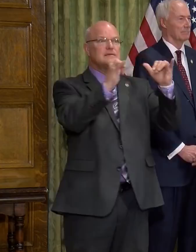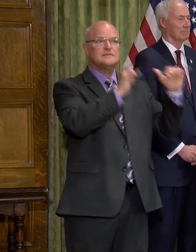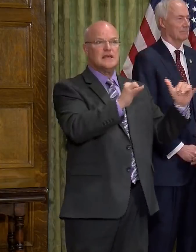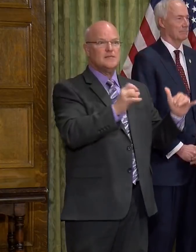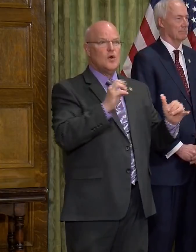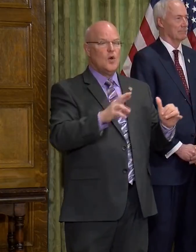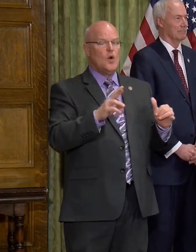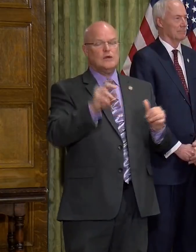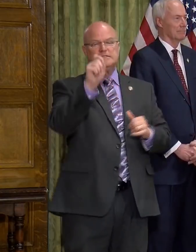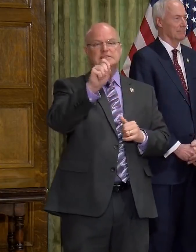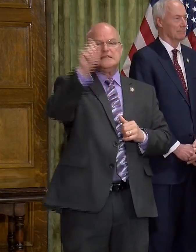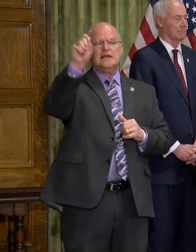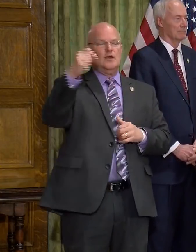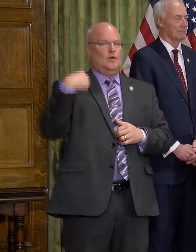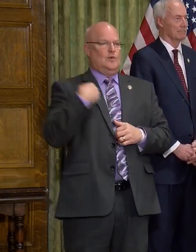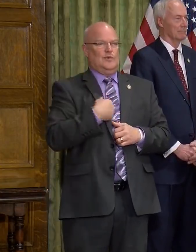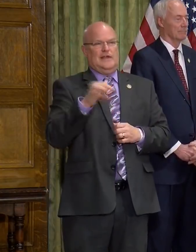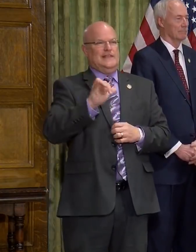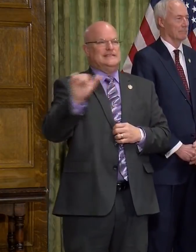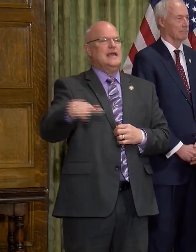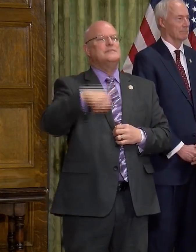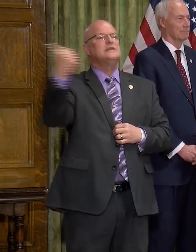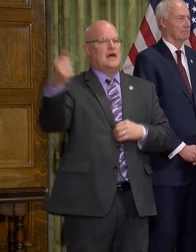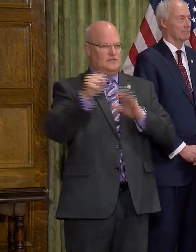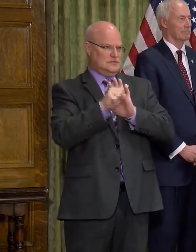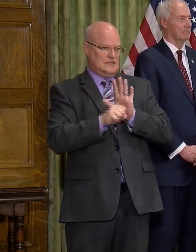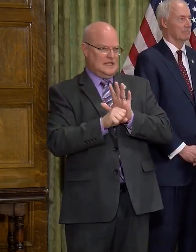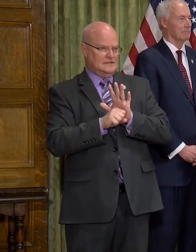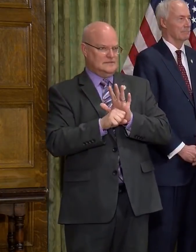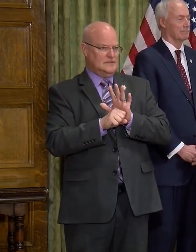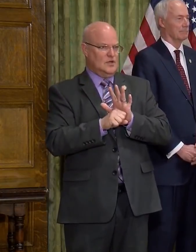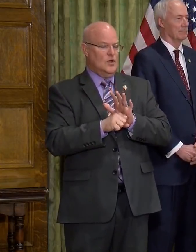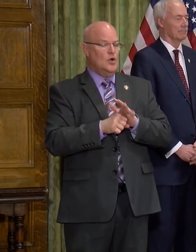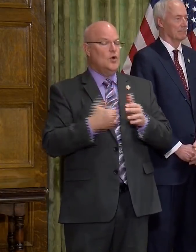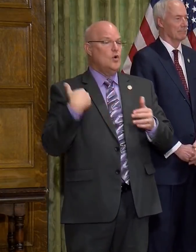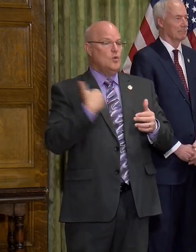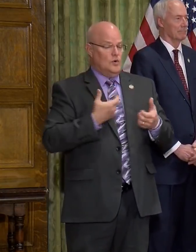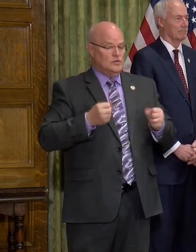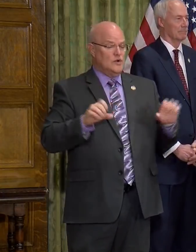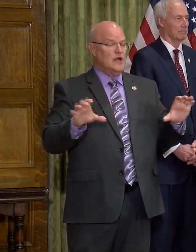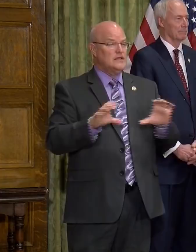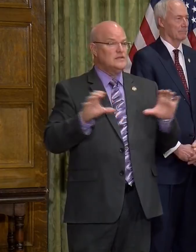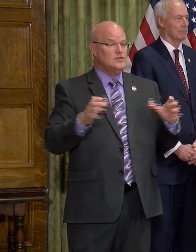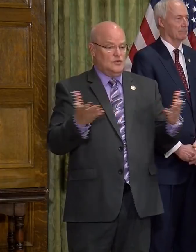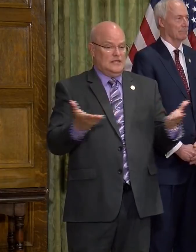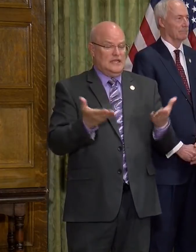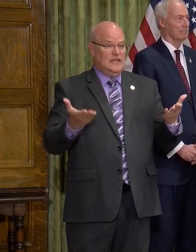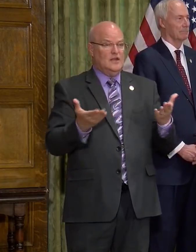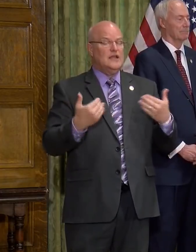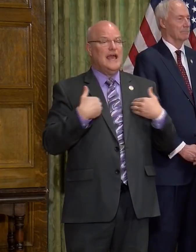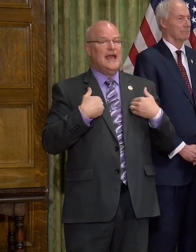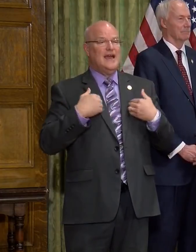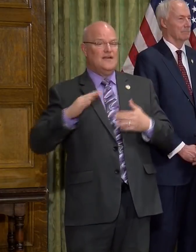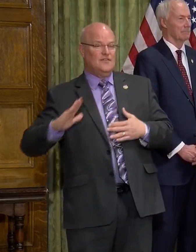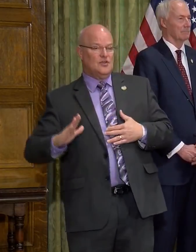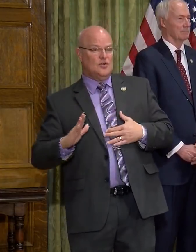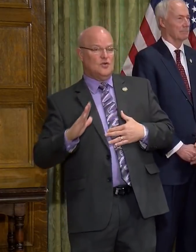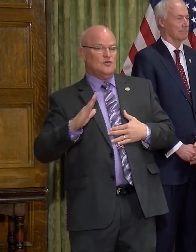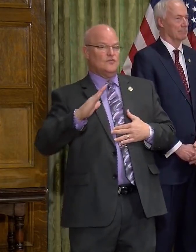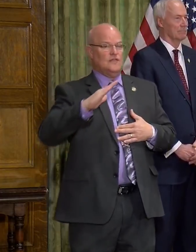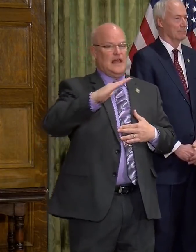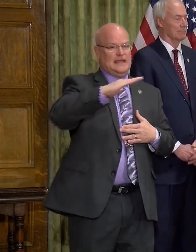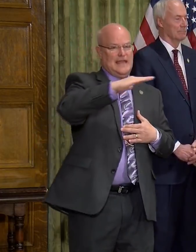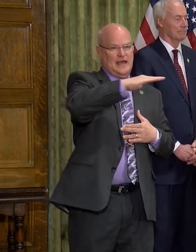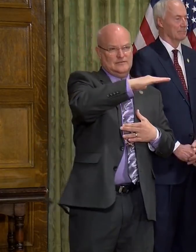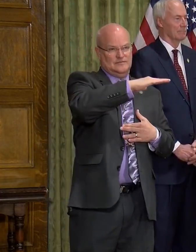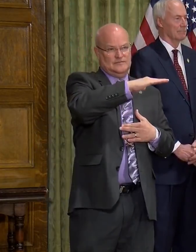tick off a box saying that we're at a stay-at-home state. What we're trying to do is to flatten that curve.